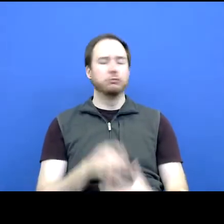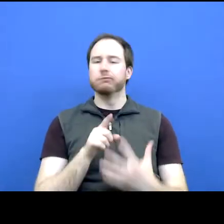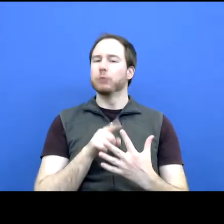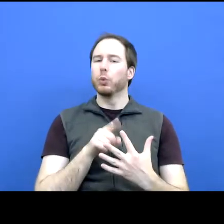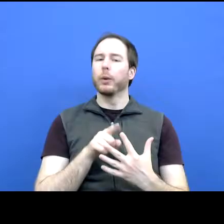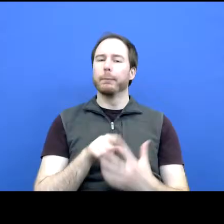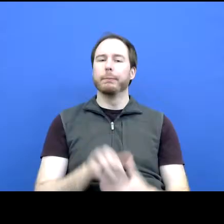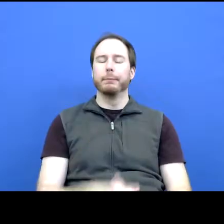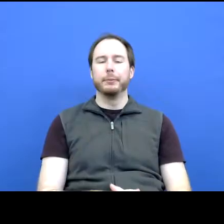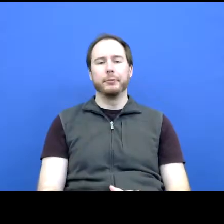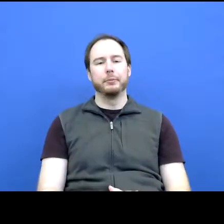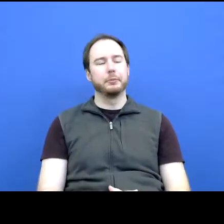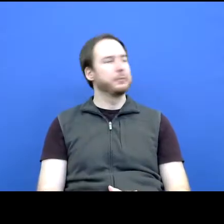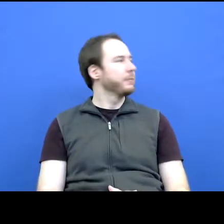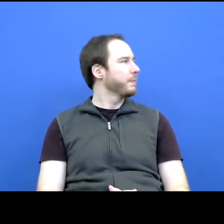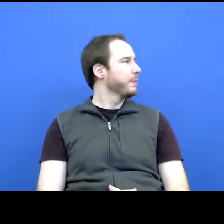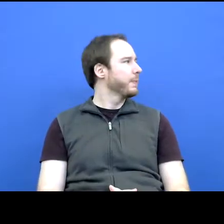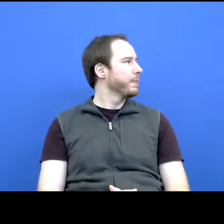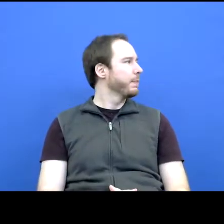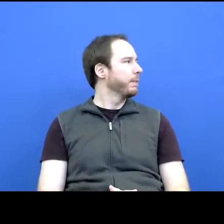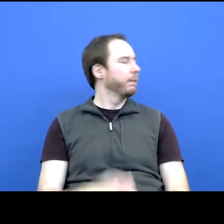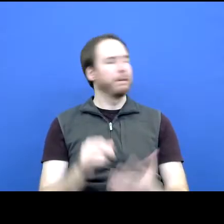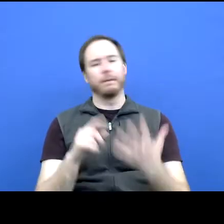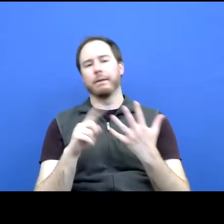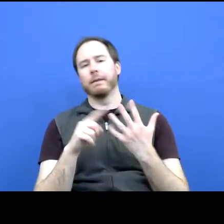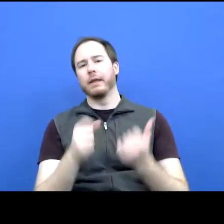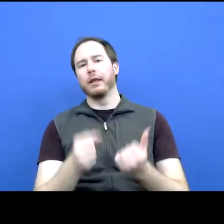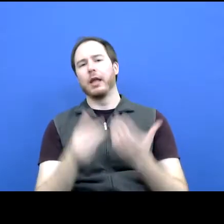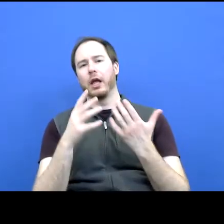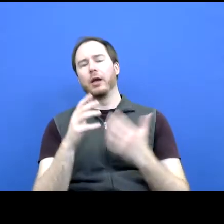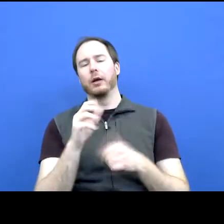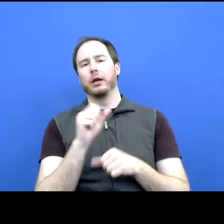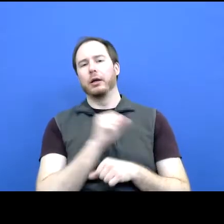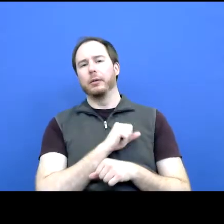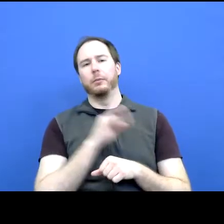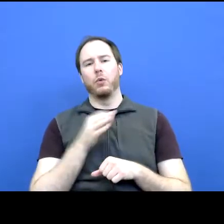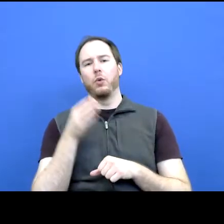Okay. And Tom, how many employees are you looking to have at the